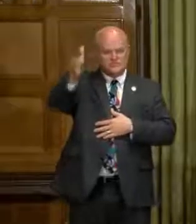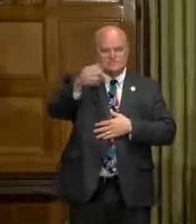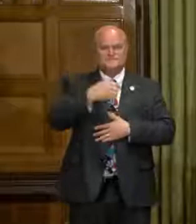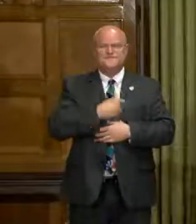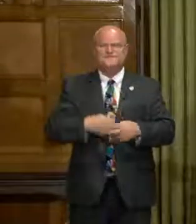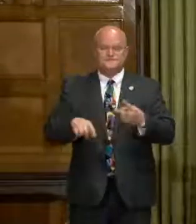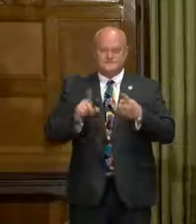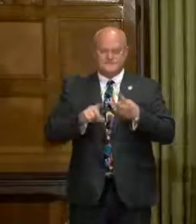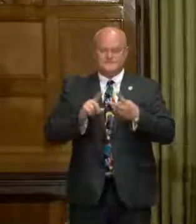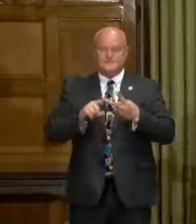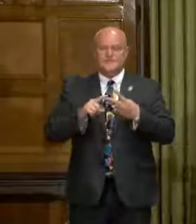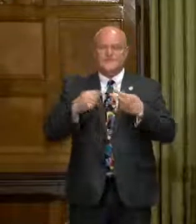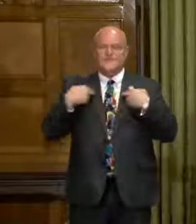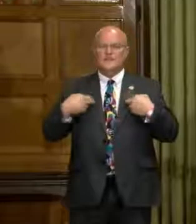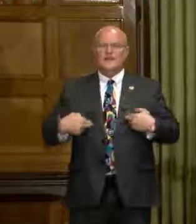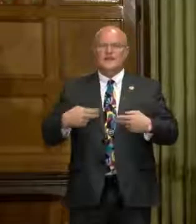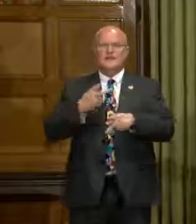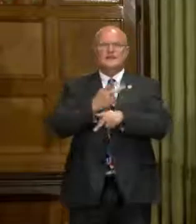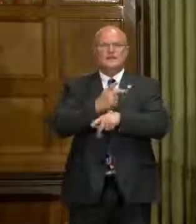the healthcare workers,